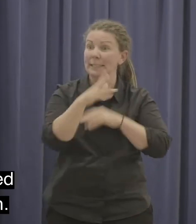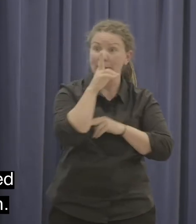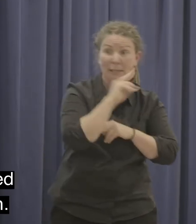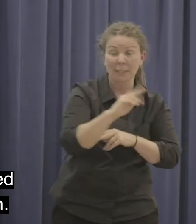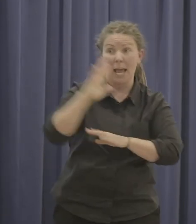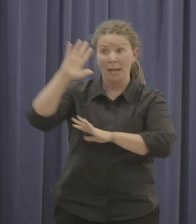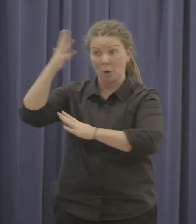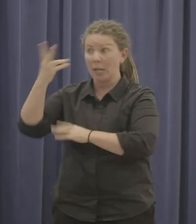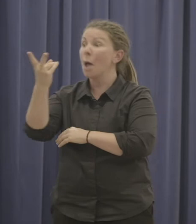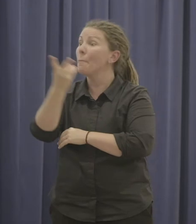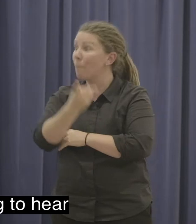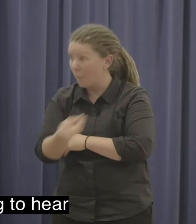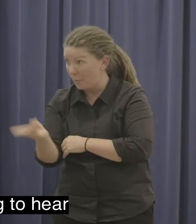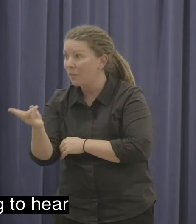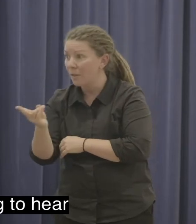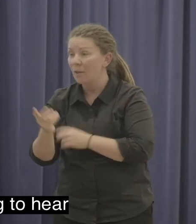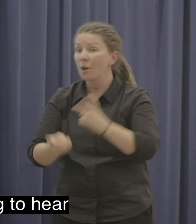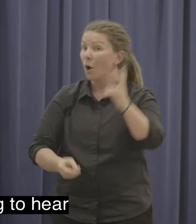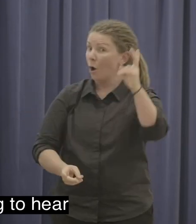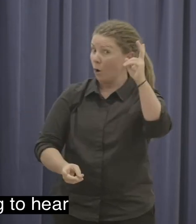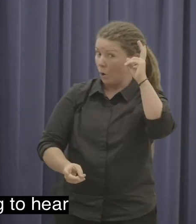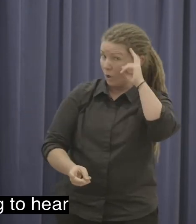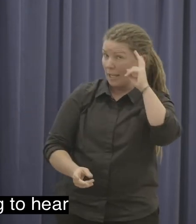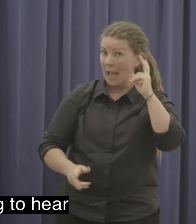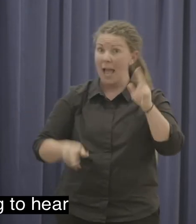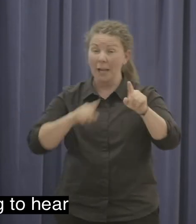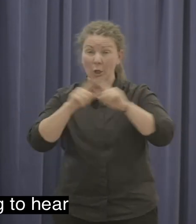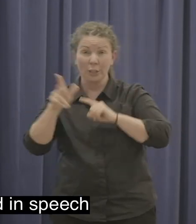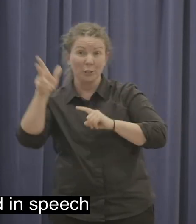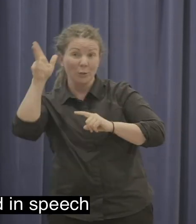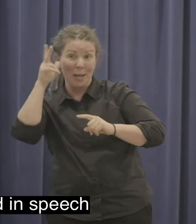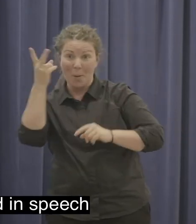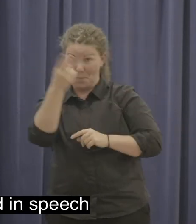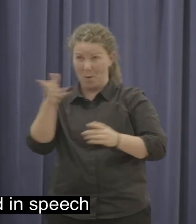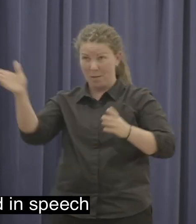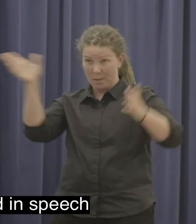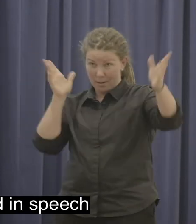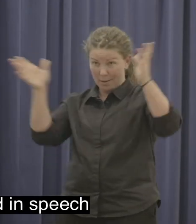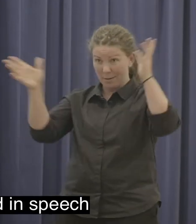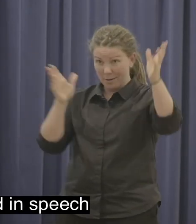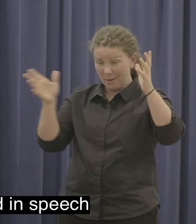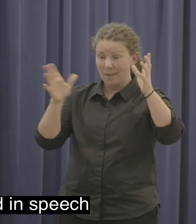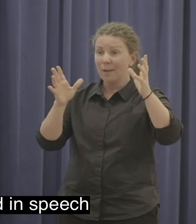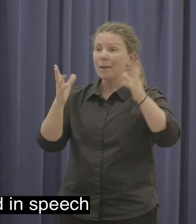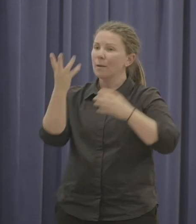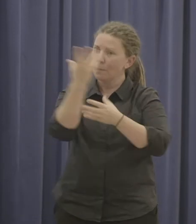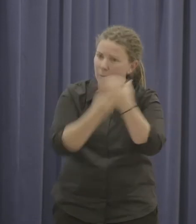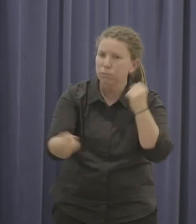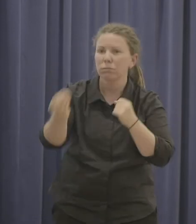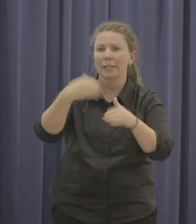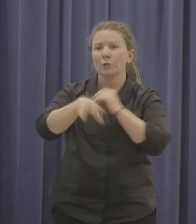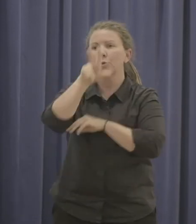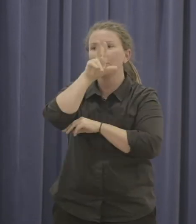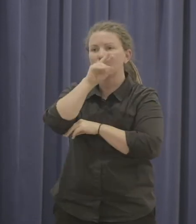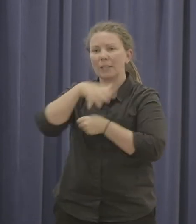and Auslan. Her cochlear implant and learning to hear was the key for Billy to be immersed in